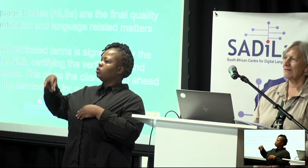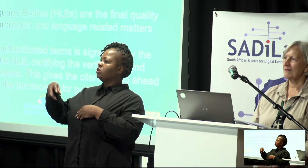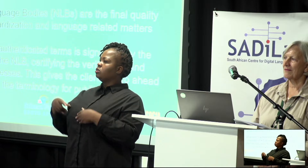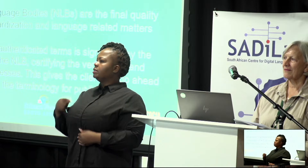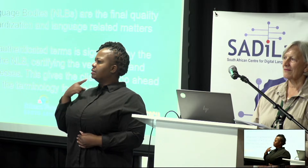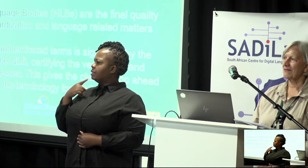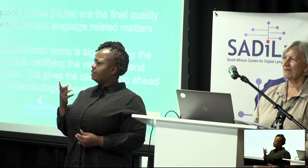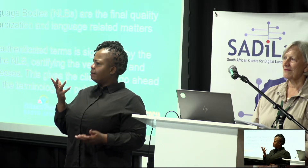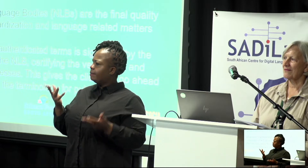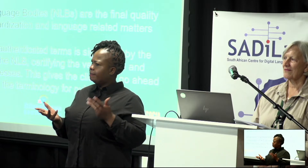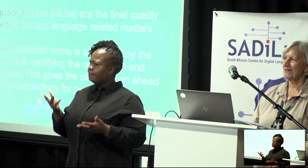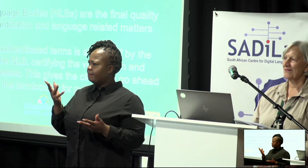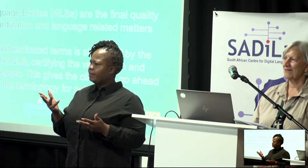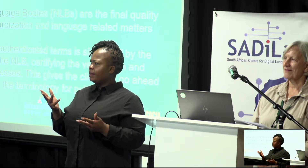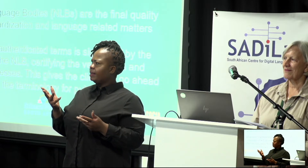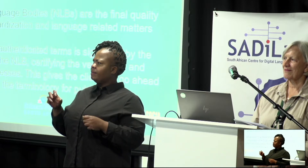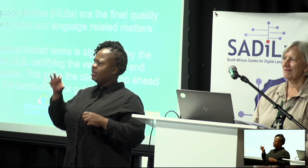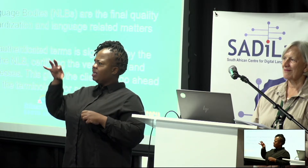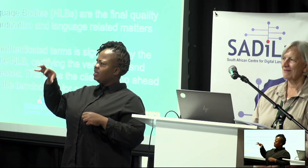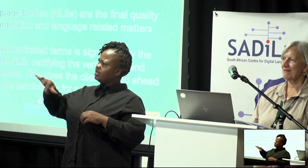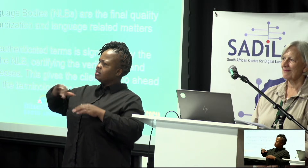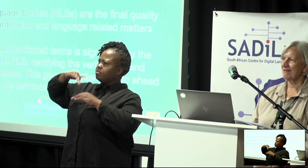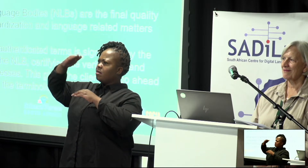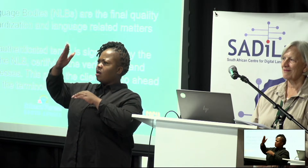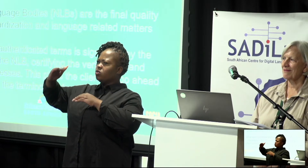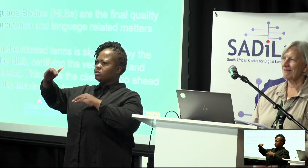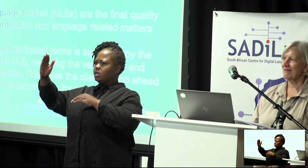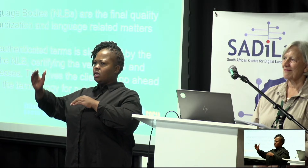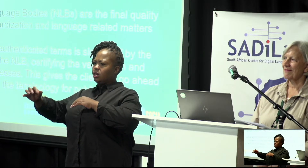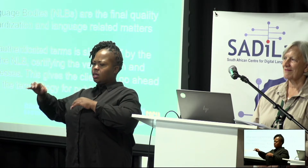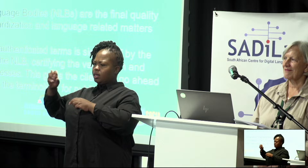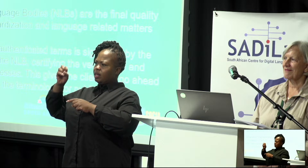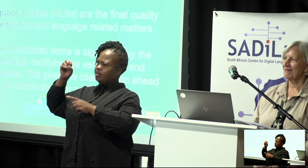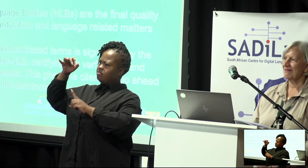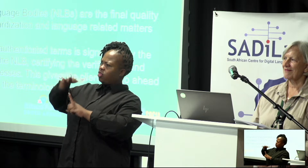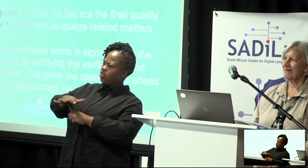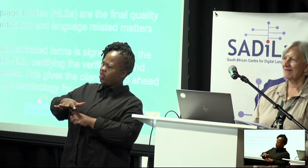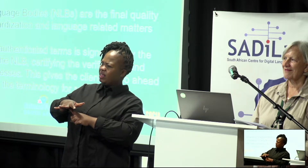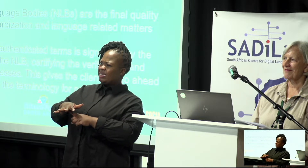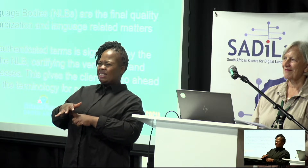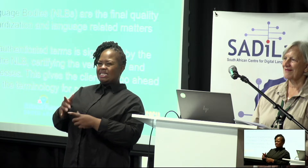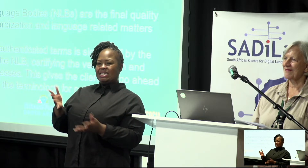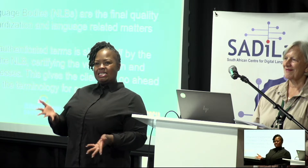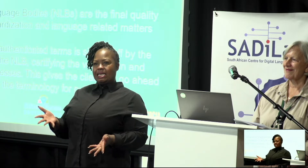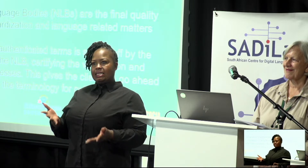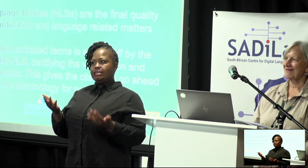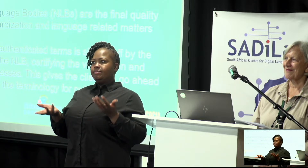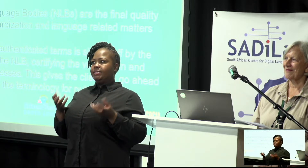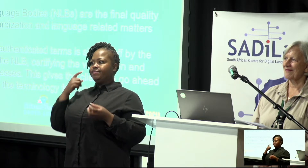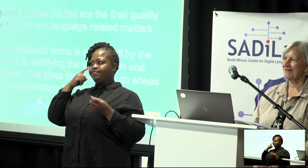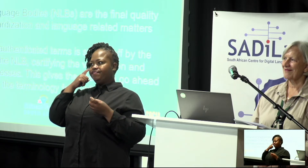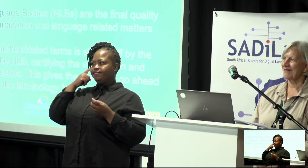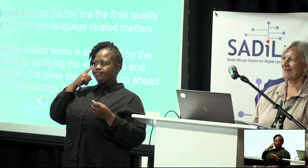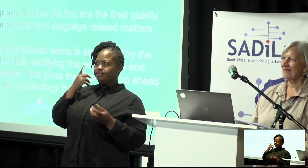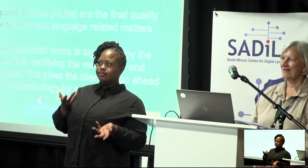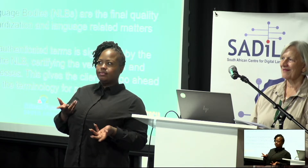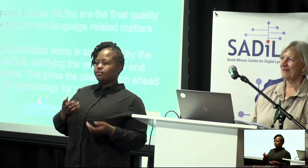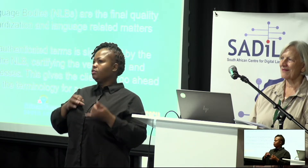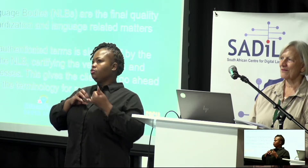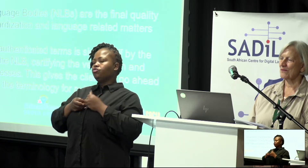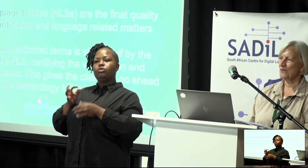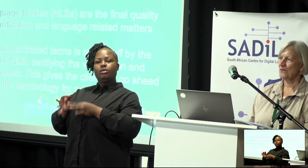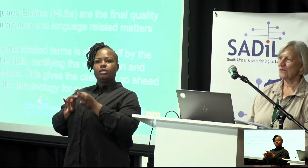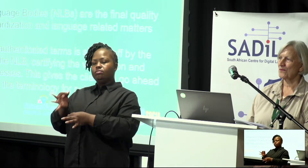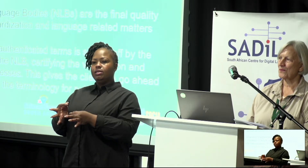asteroid hit this part of the mountain. He asked me what is an asteroid. Now I'm at pains to try and explain